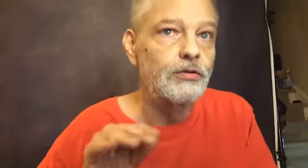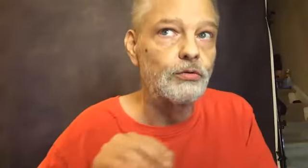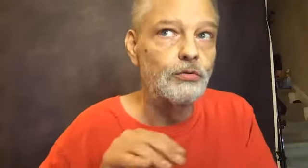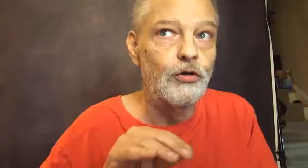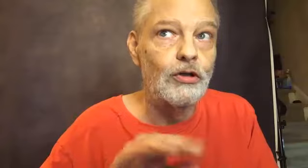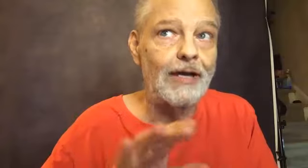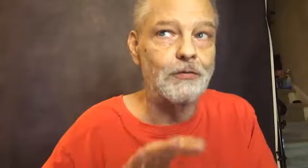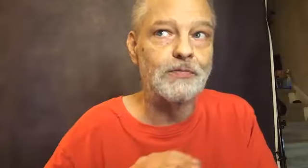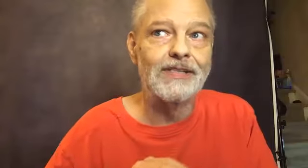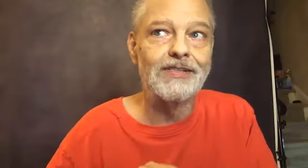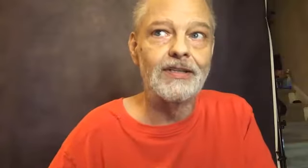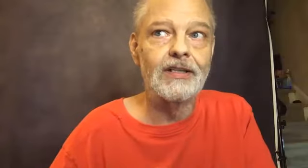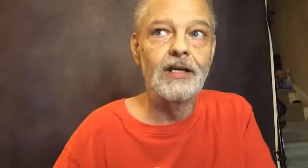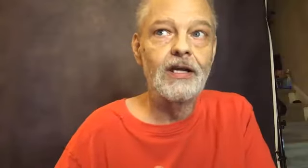to your language, basically.